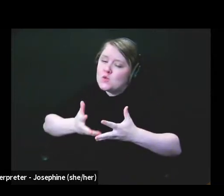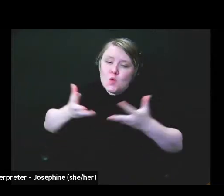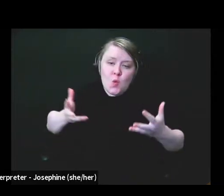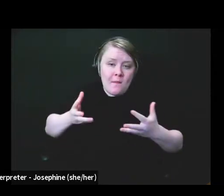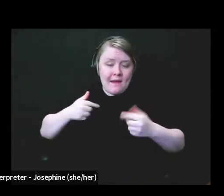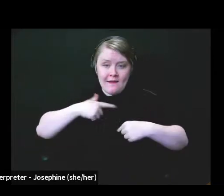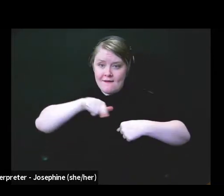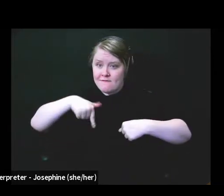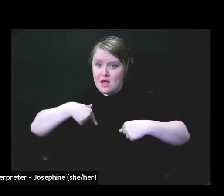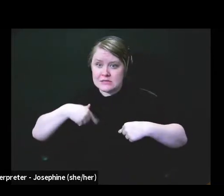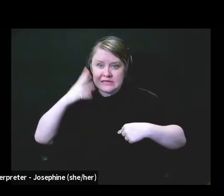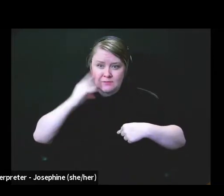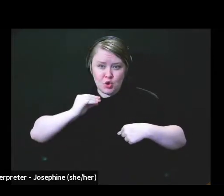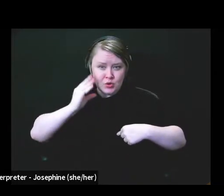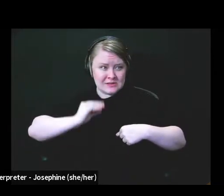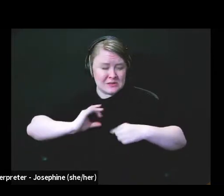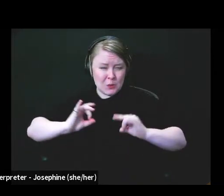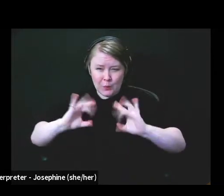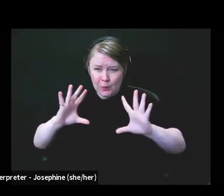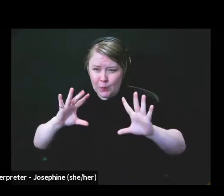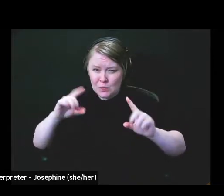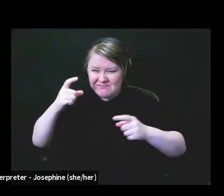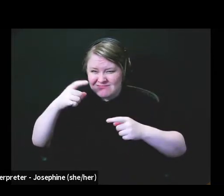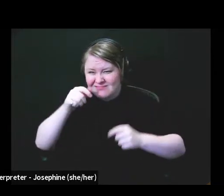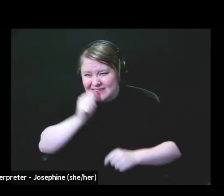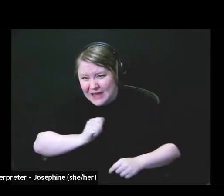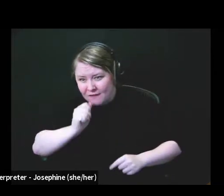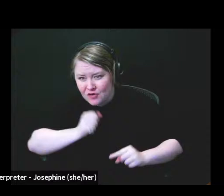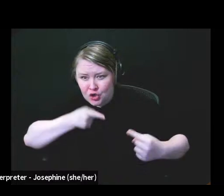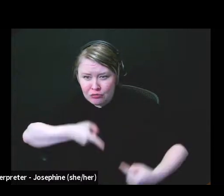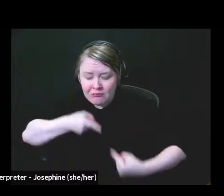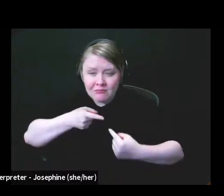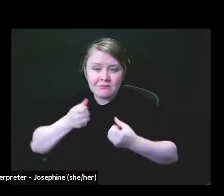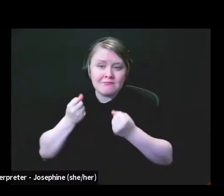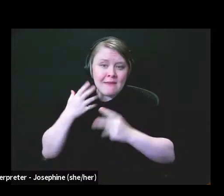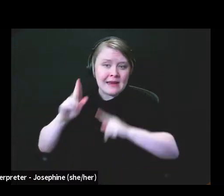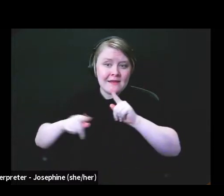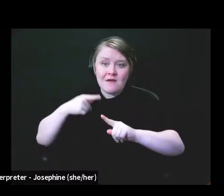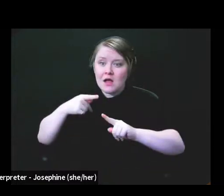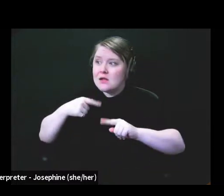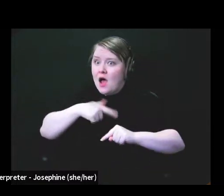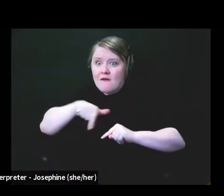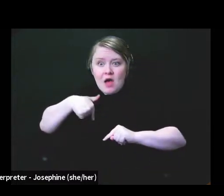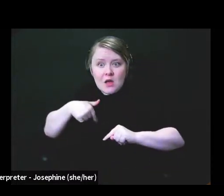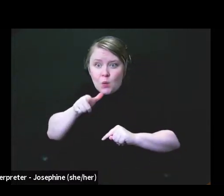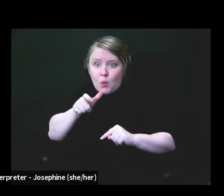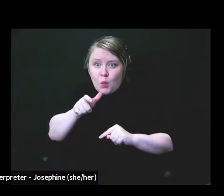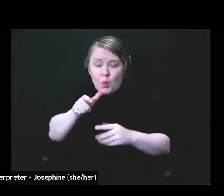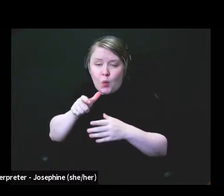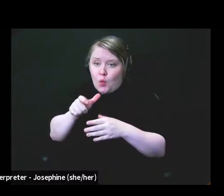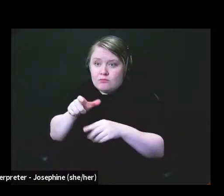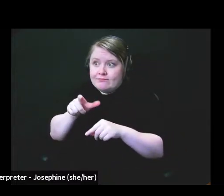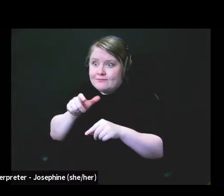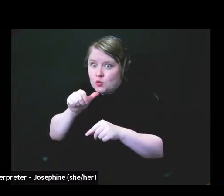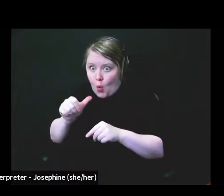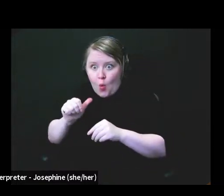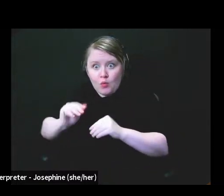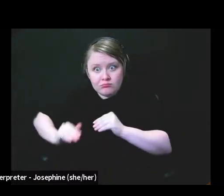suffering and too many of us who don't even get to live into eldership because of the things that we're talking about.